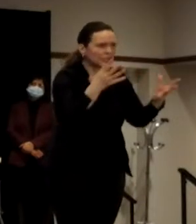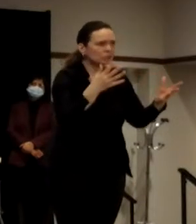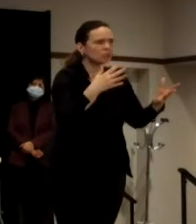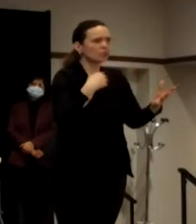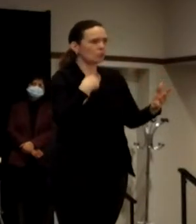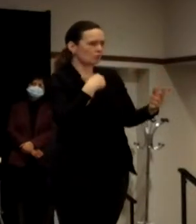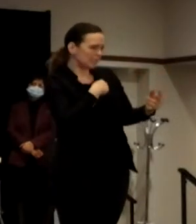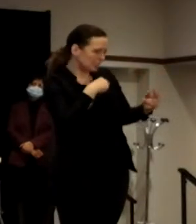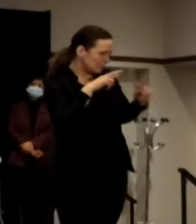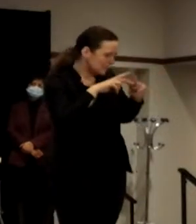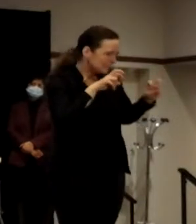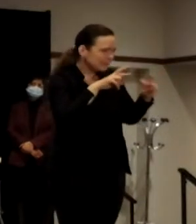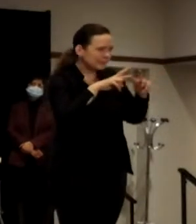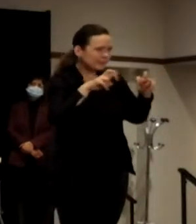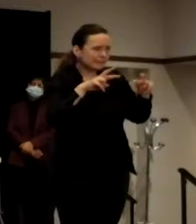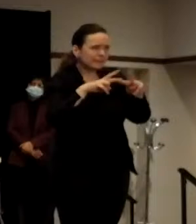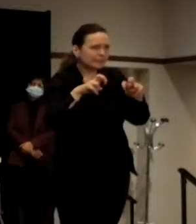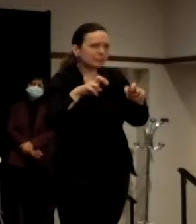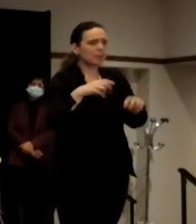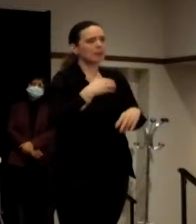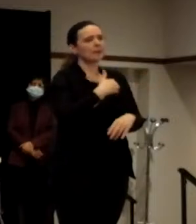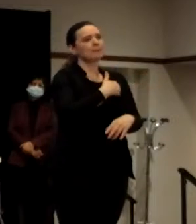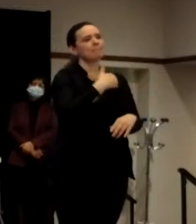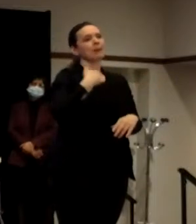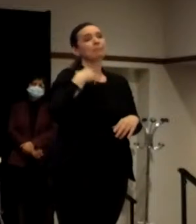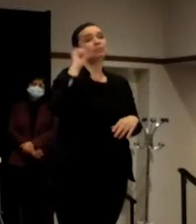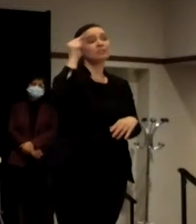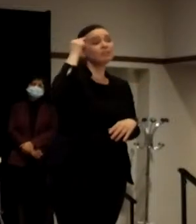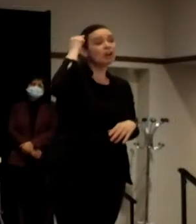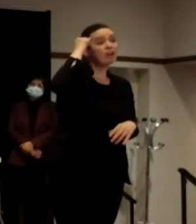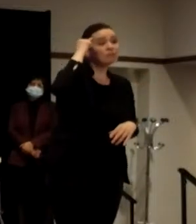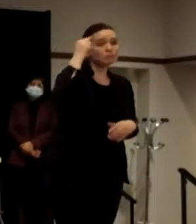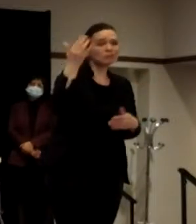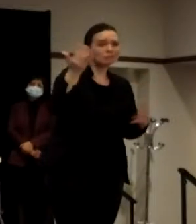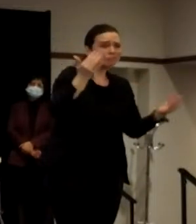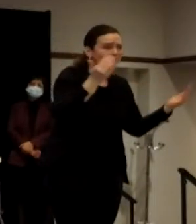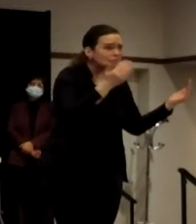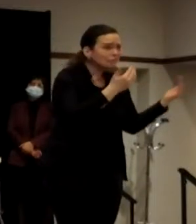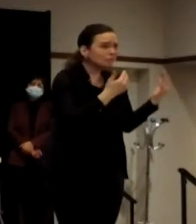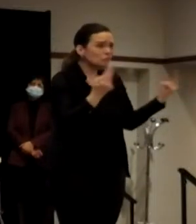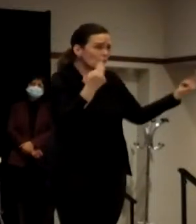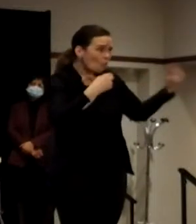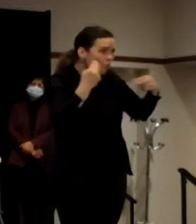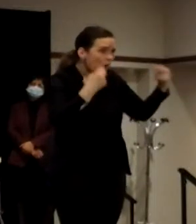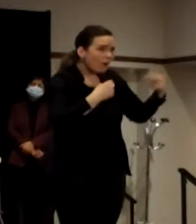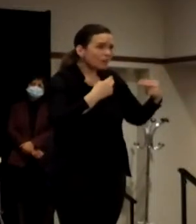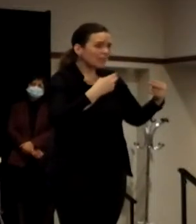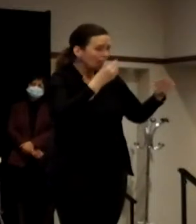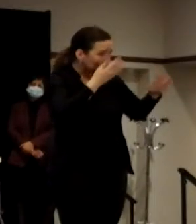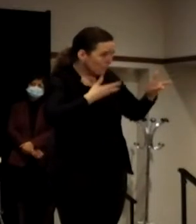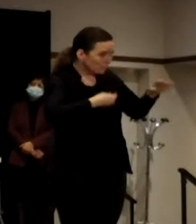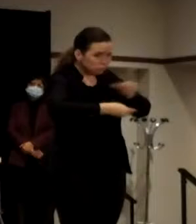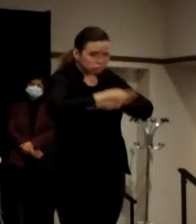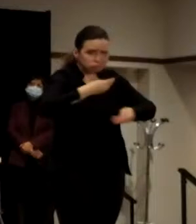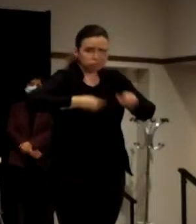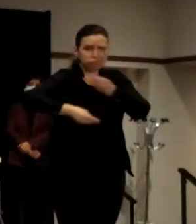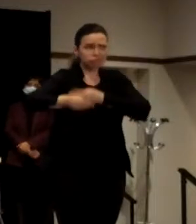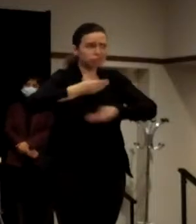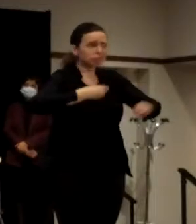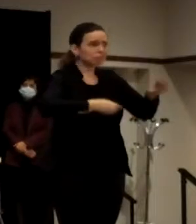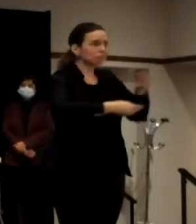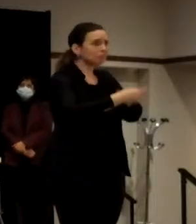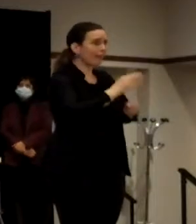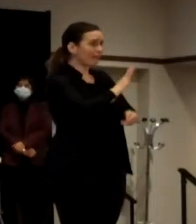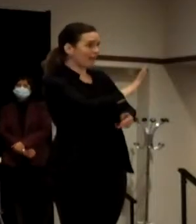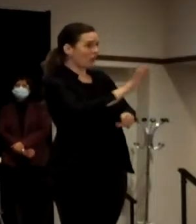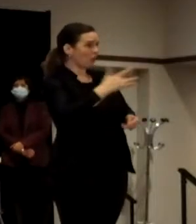them, for members of the governor's team to give information. Usually it's about a regulation or a change